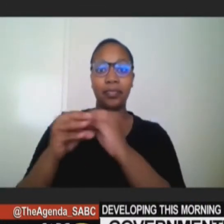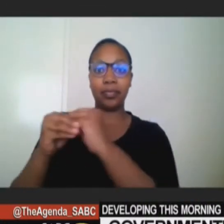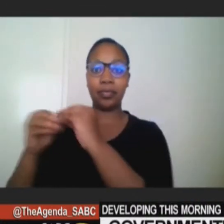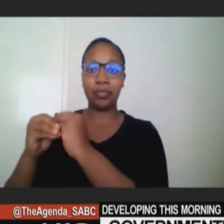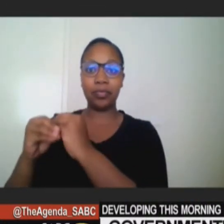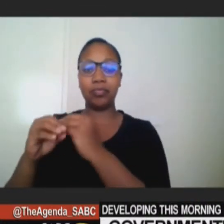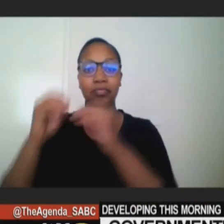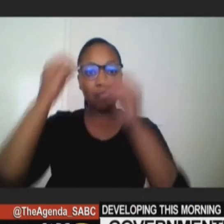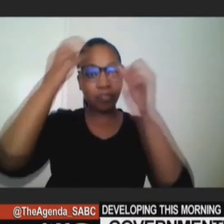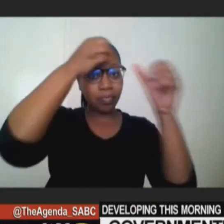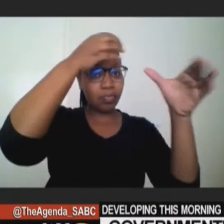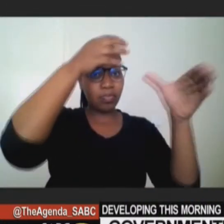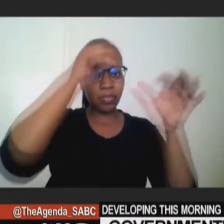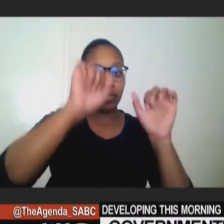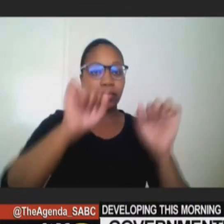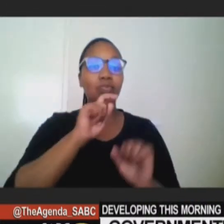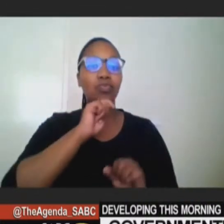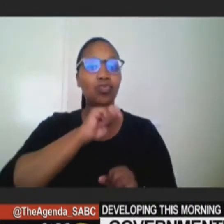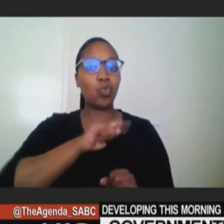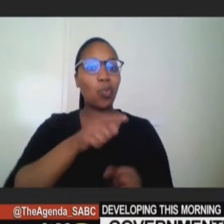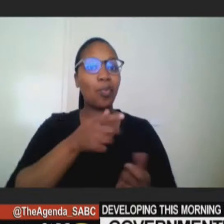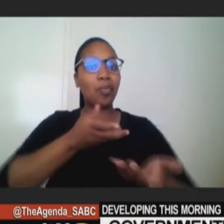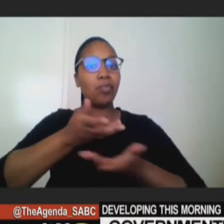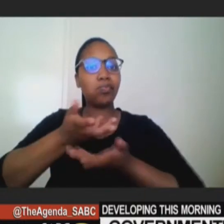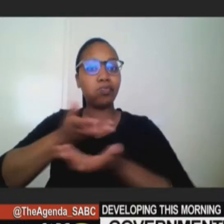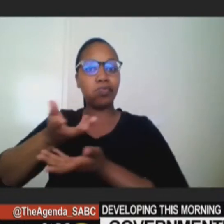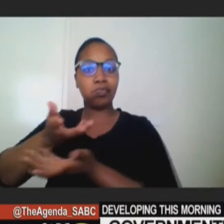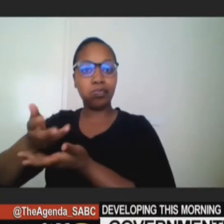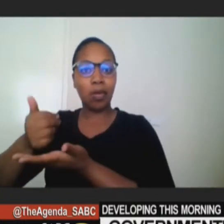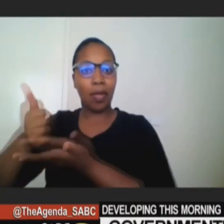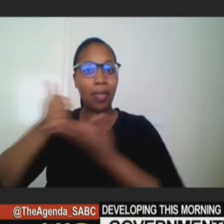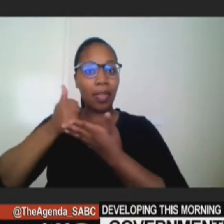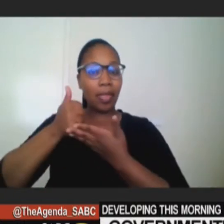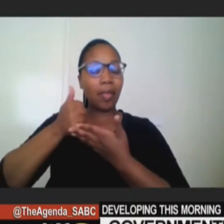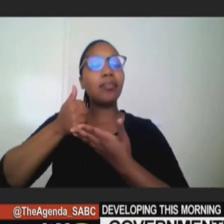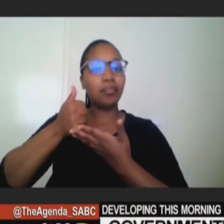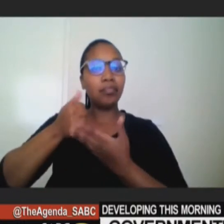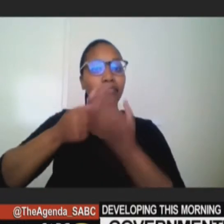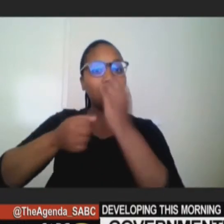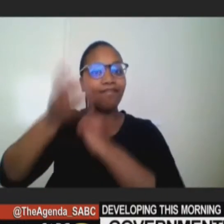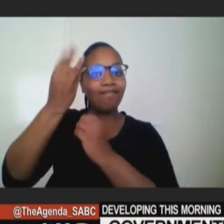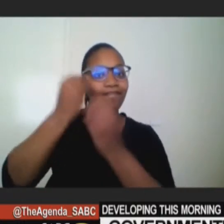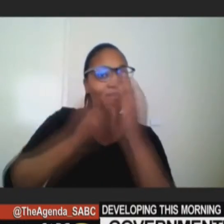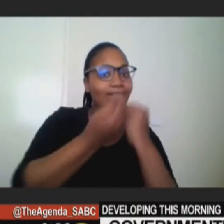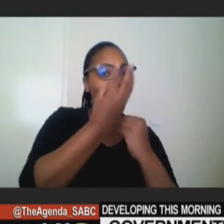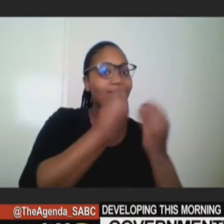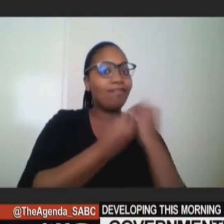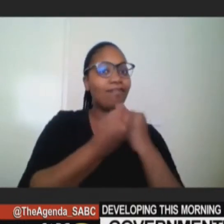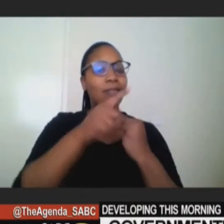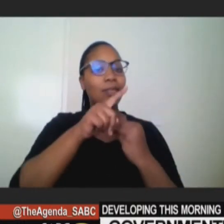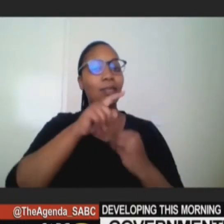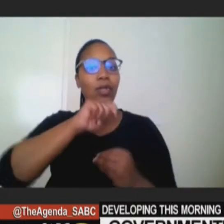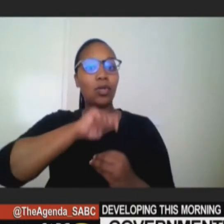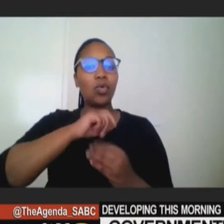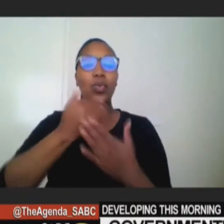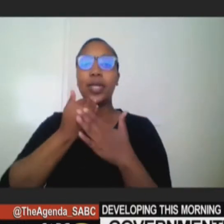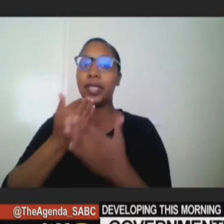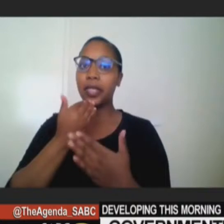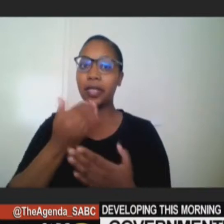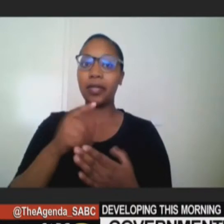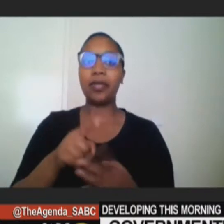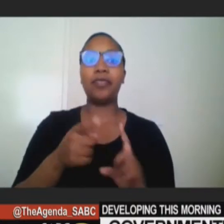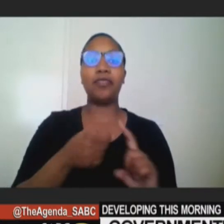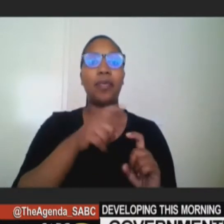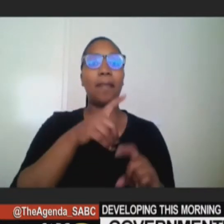useful engagement. We thank the richness of the input from the first one from Prof. Karim,